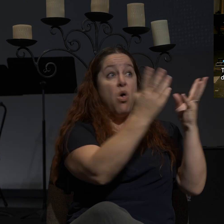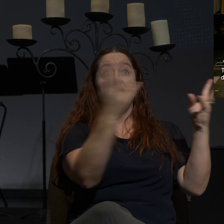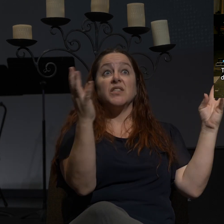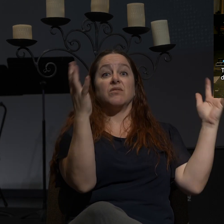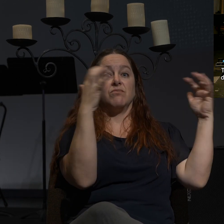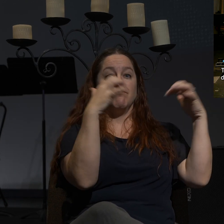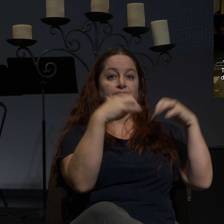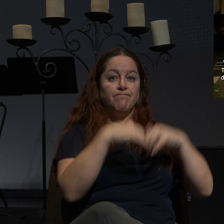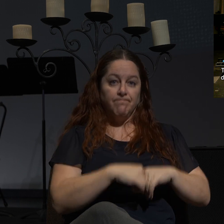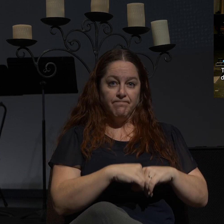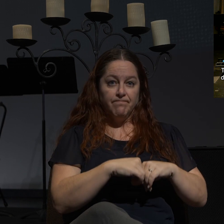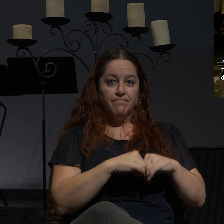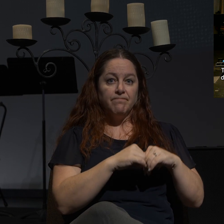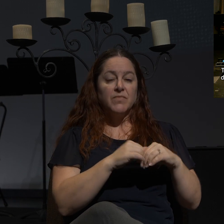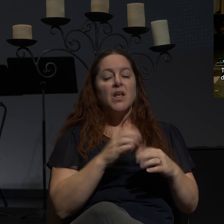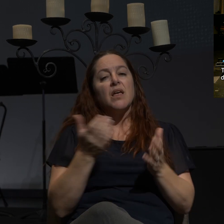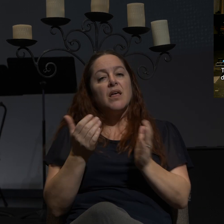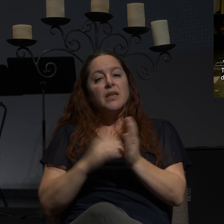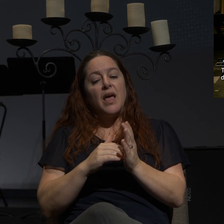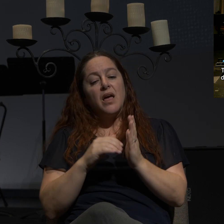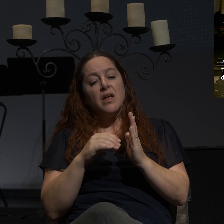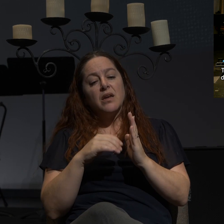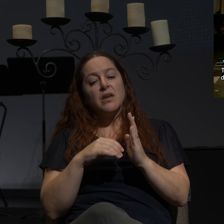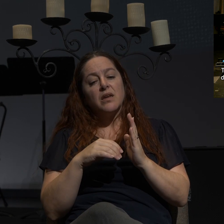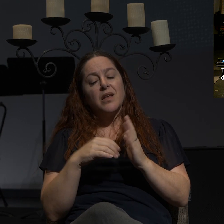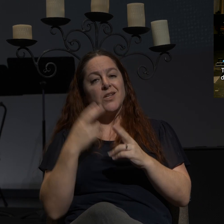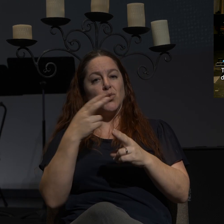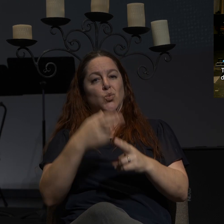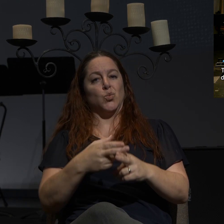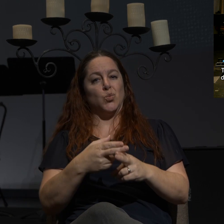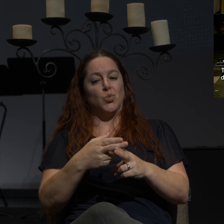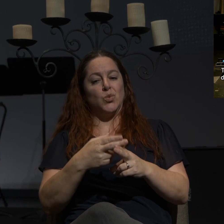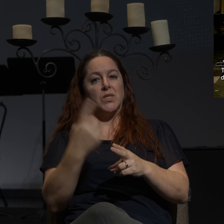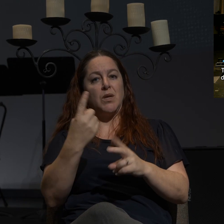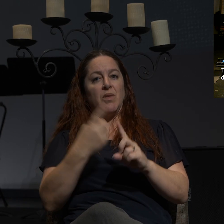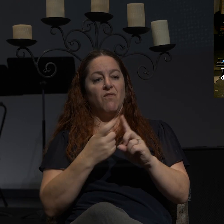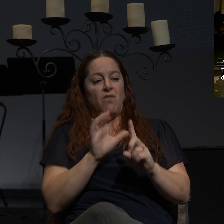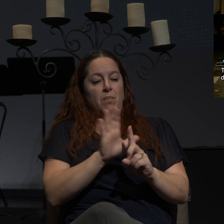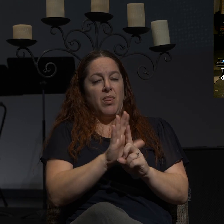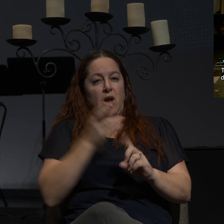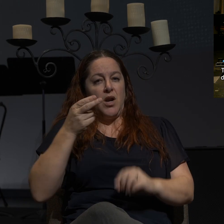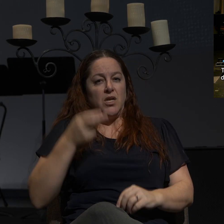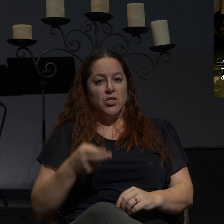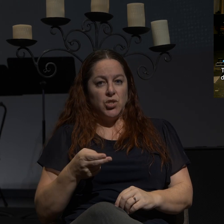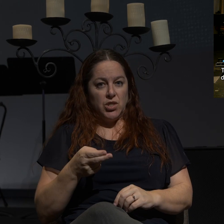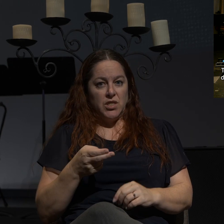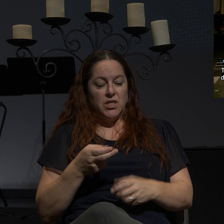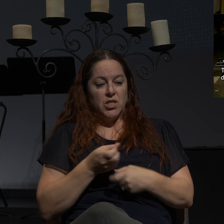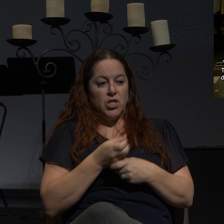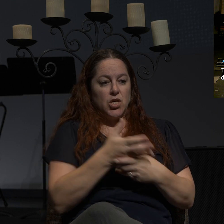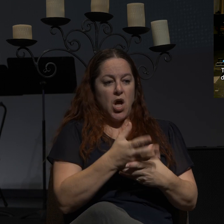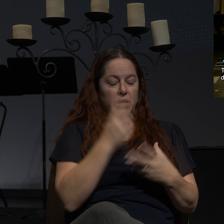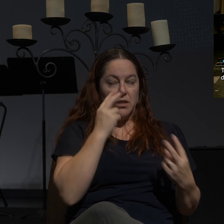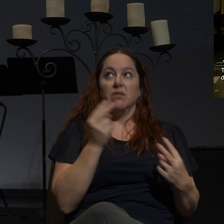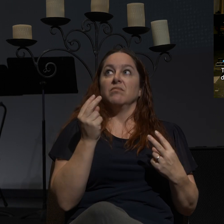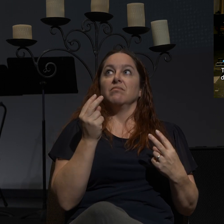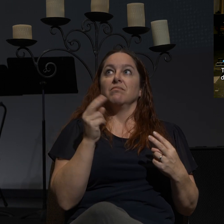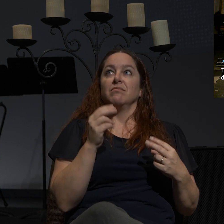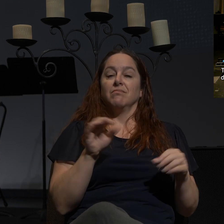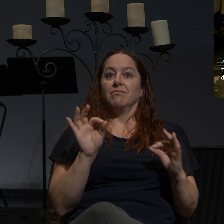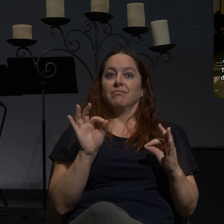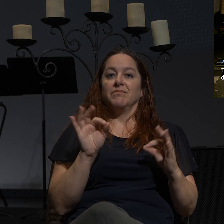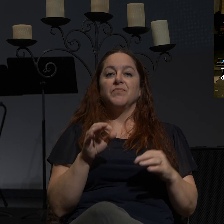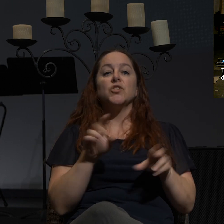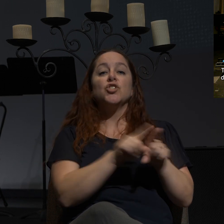devastated. And again, here's a reference to something out of Israel's history that would cause them to perk up. Just